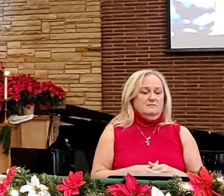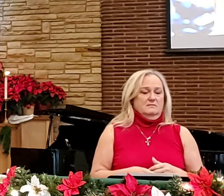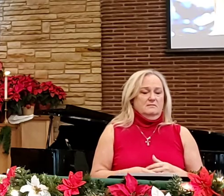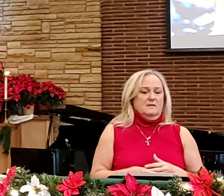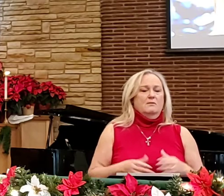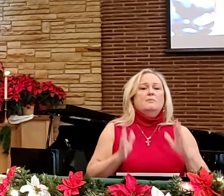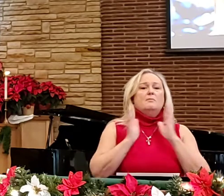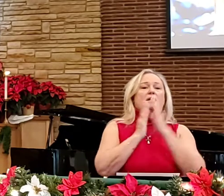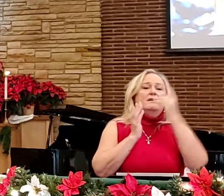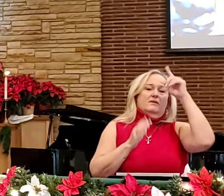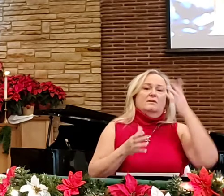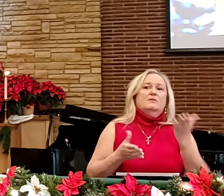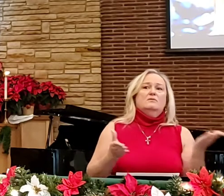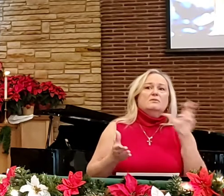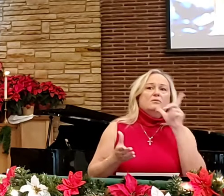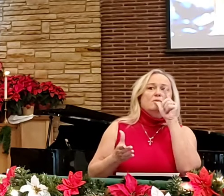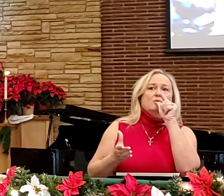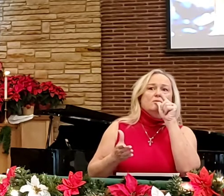We pray for those who